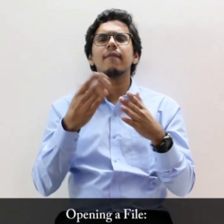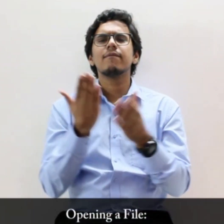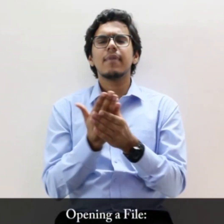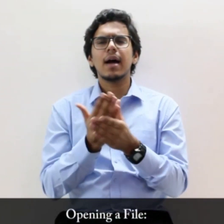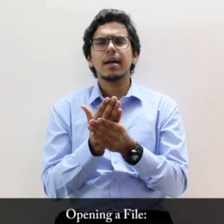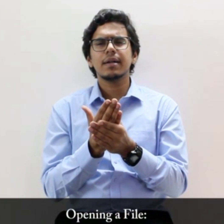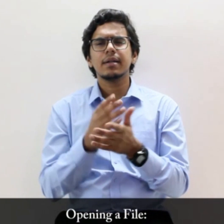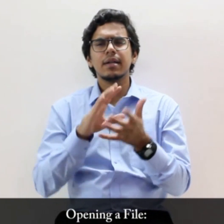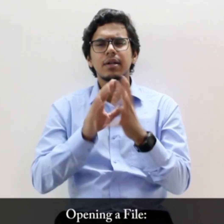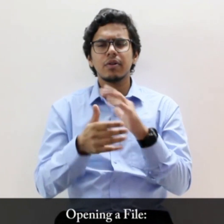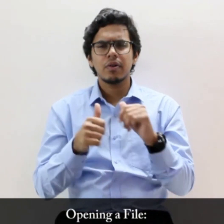Opening a file.